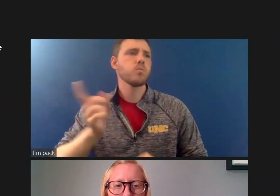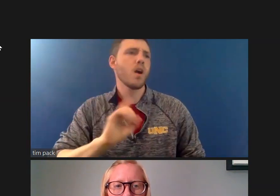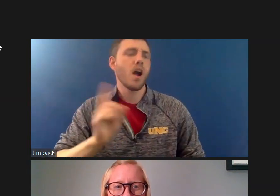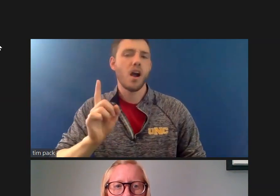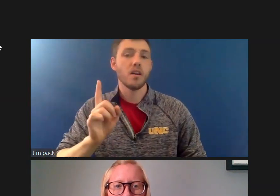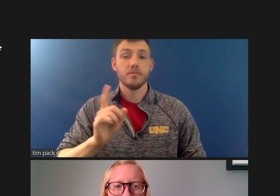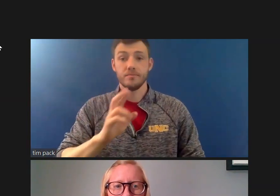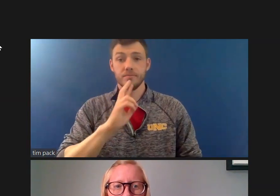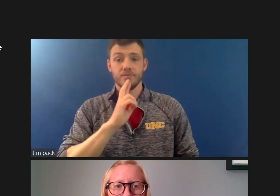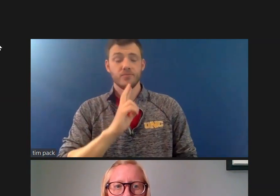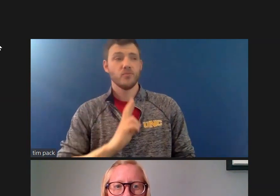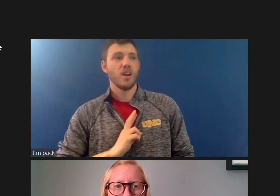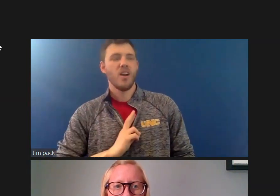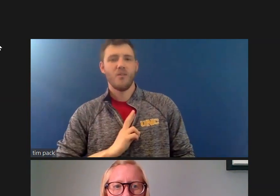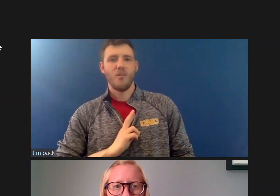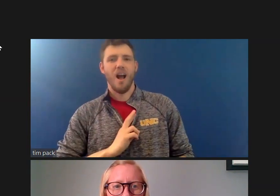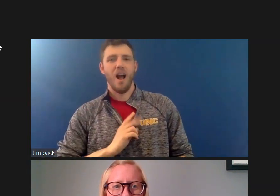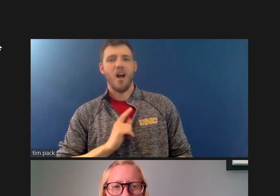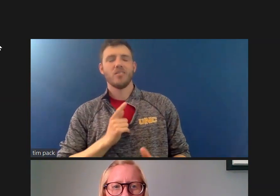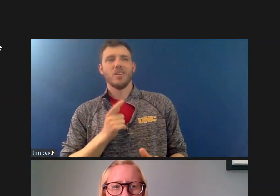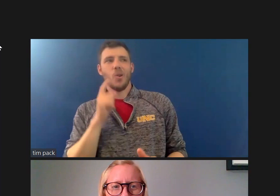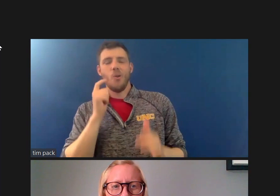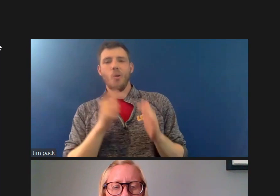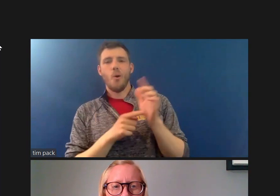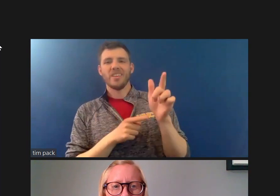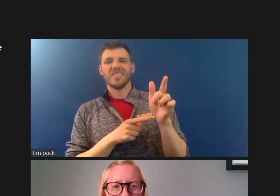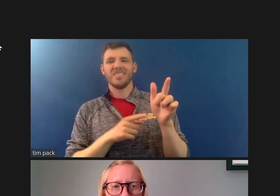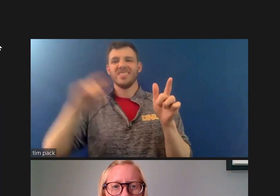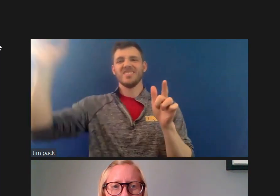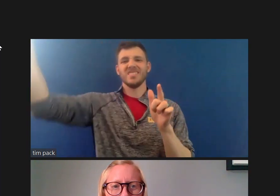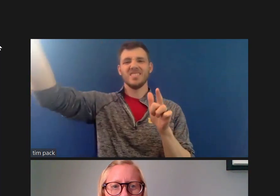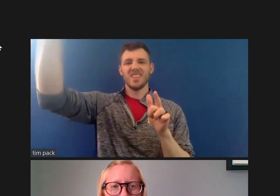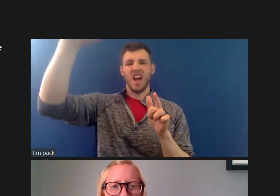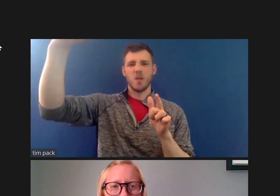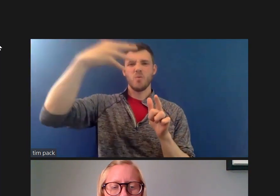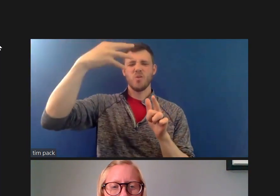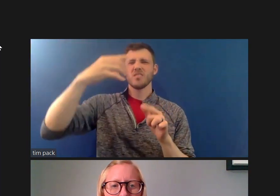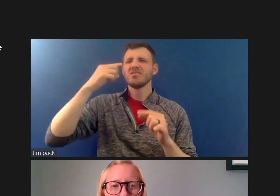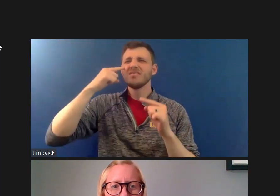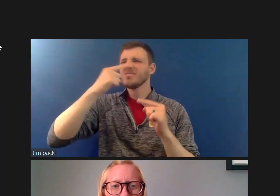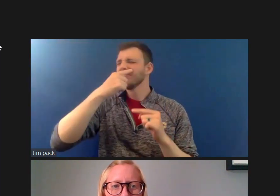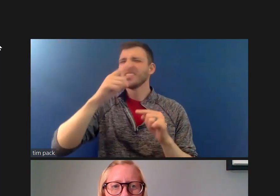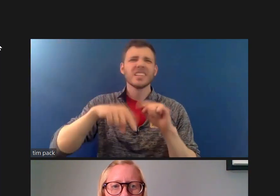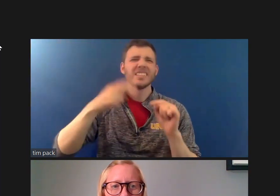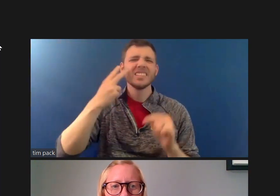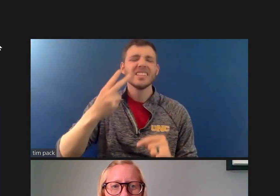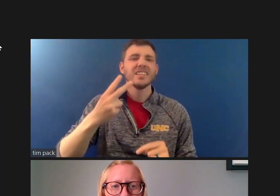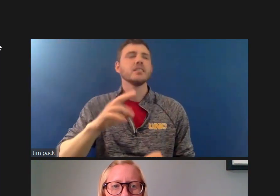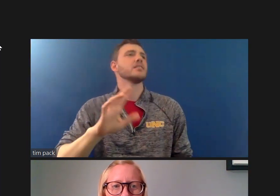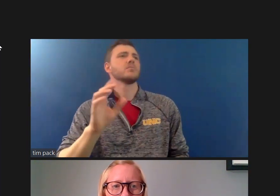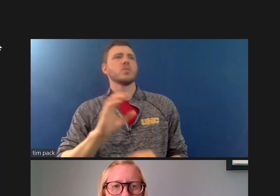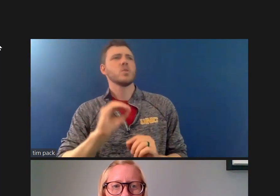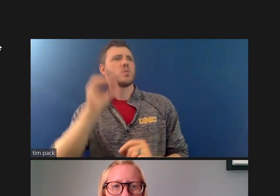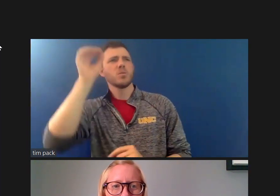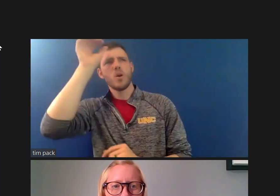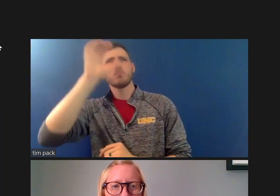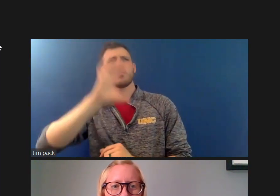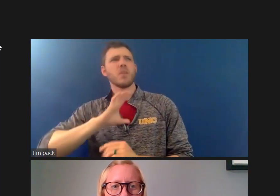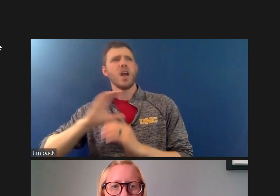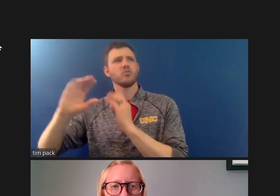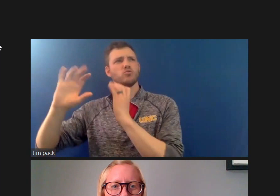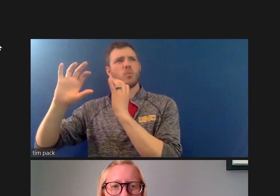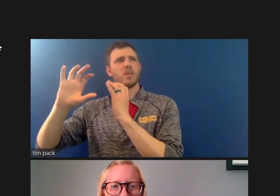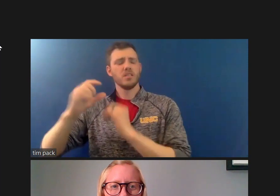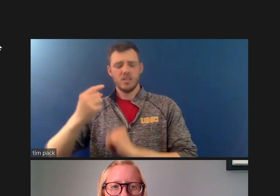him. "There's no man with a trumpet, only me." The boy came close and peered down at Ralph, screwing up his face as he